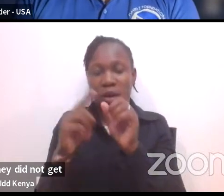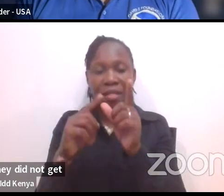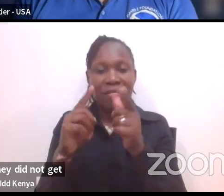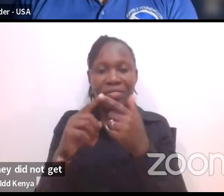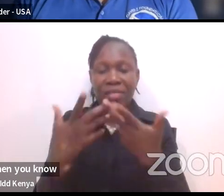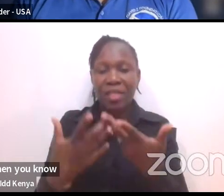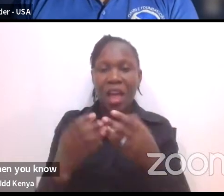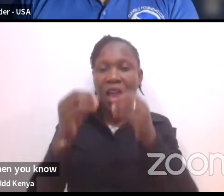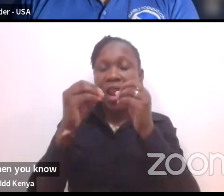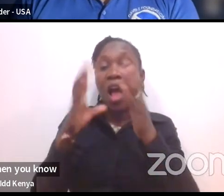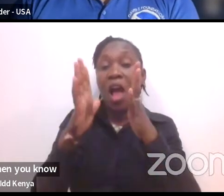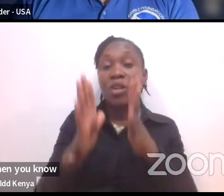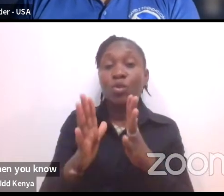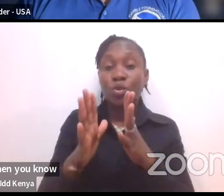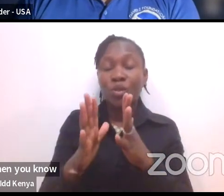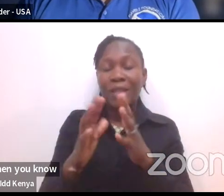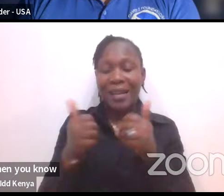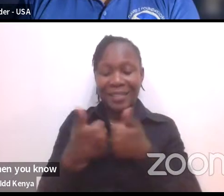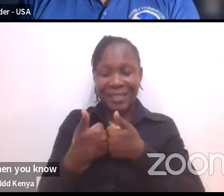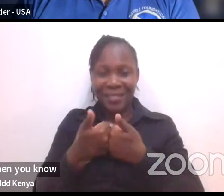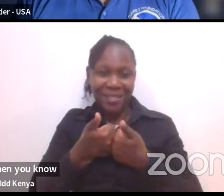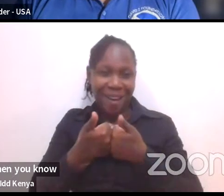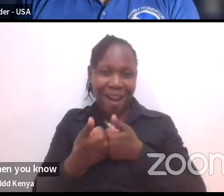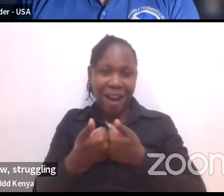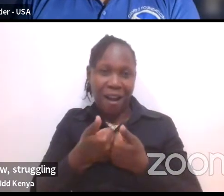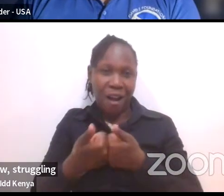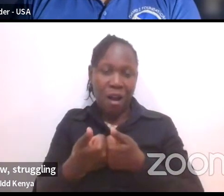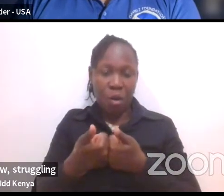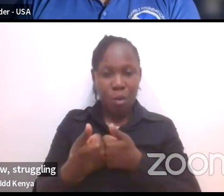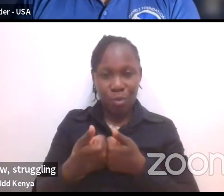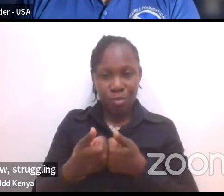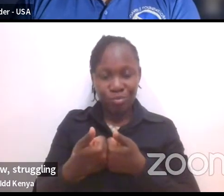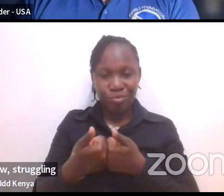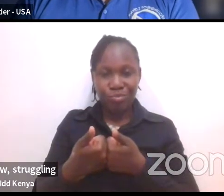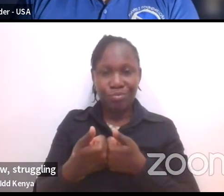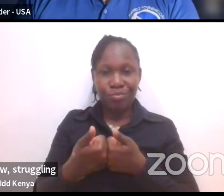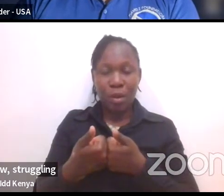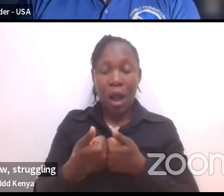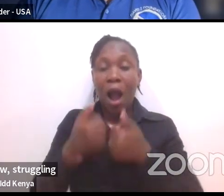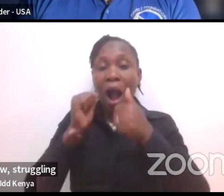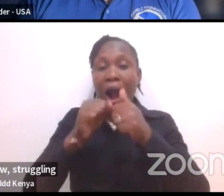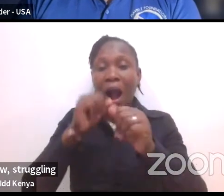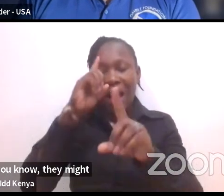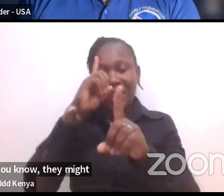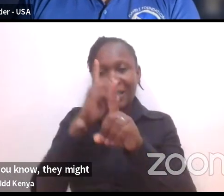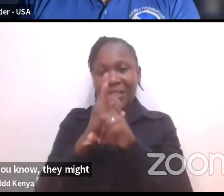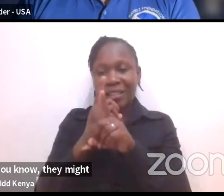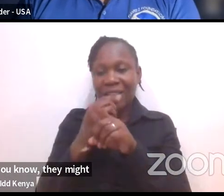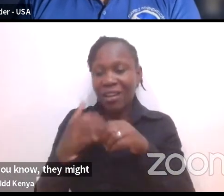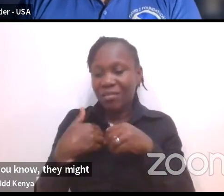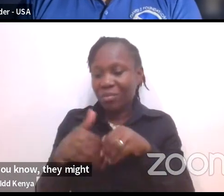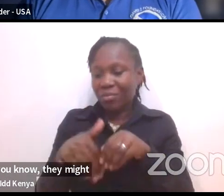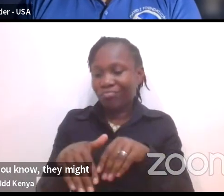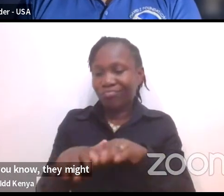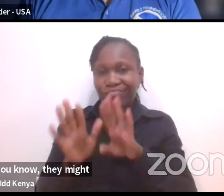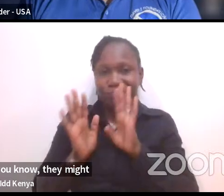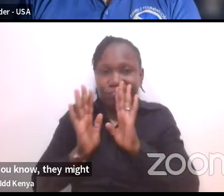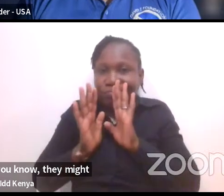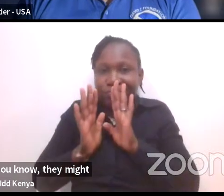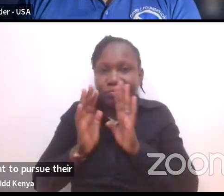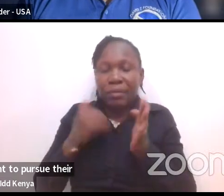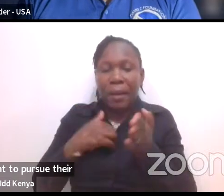might be struggling, and they might even decide that they don't want to pursue their education